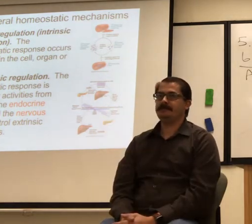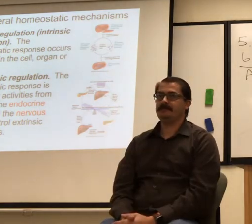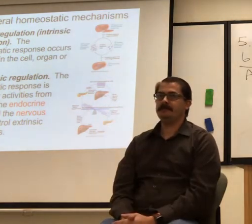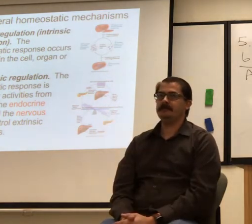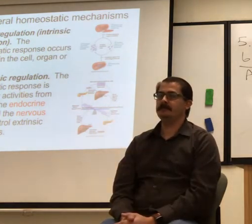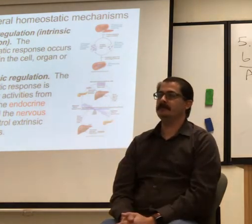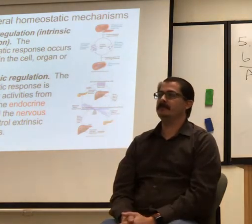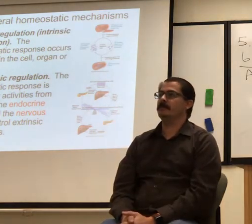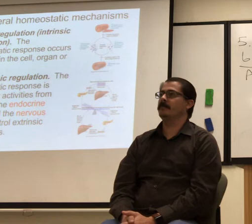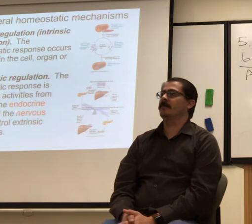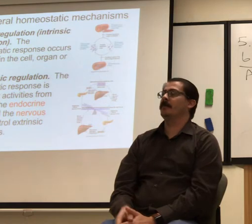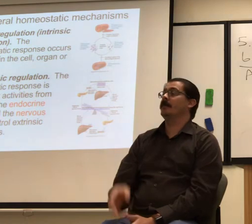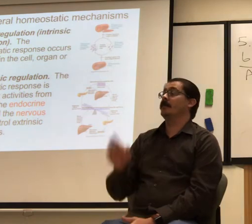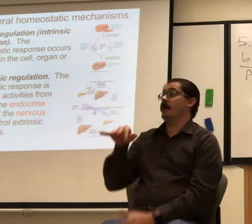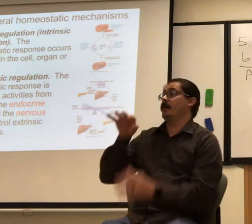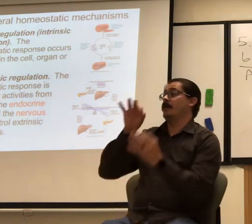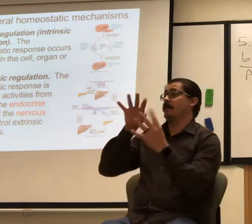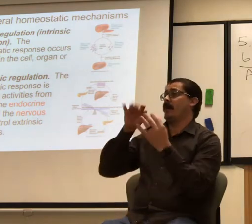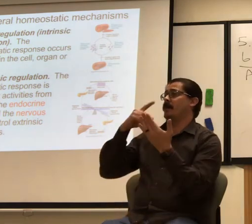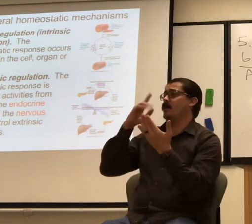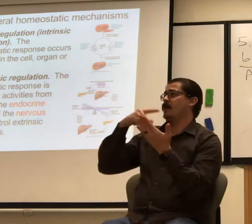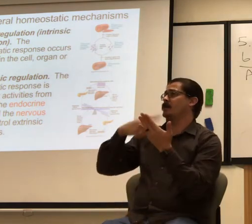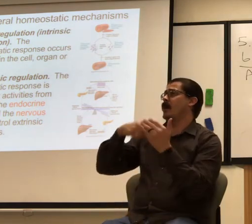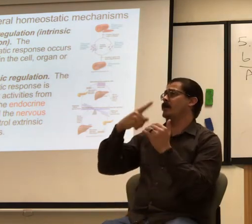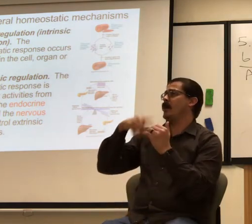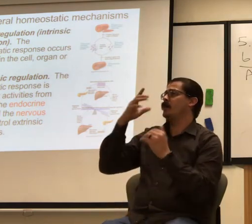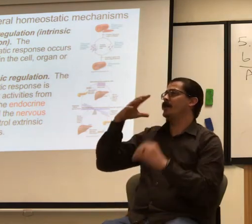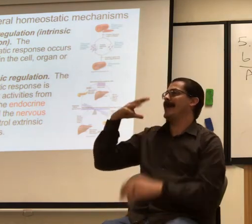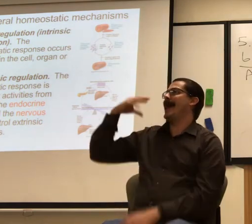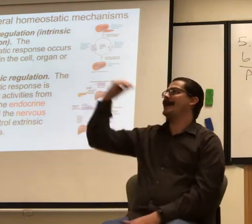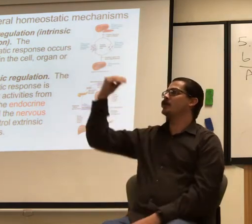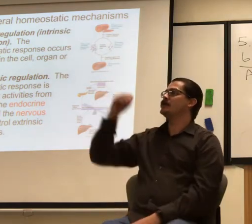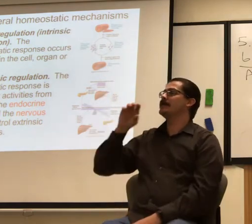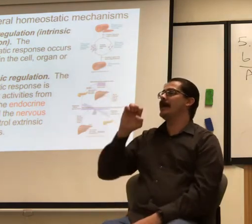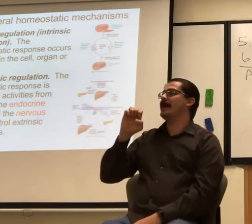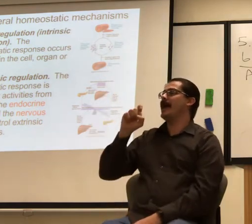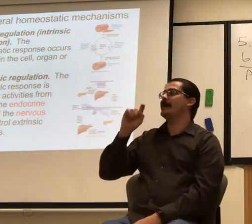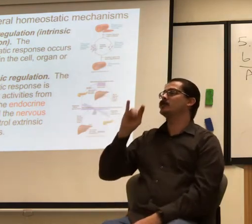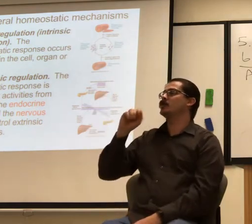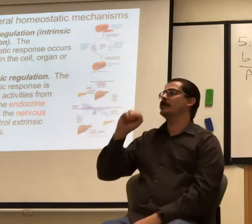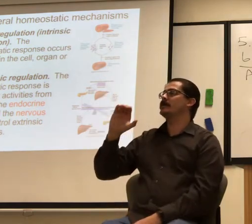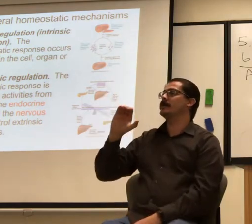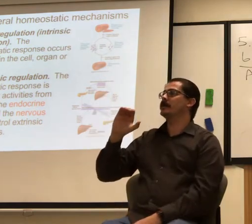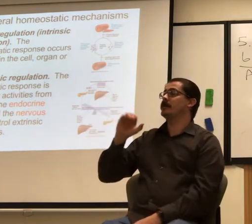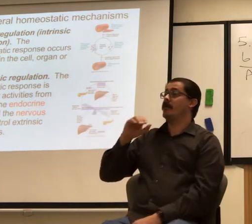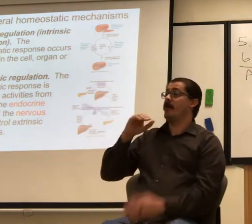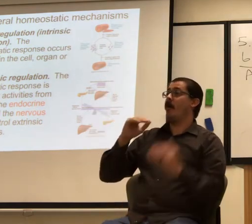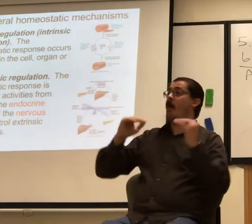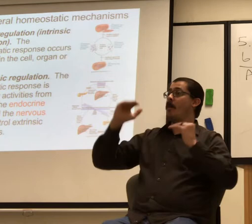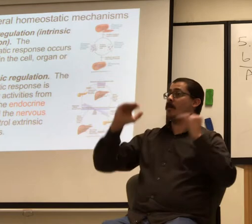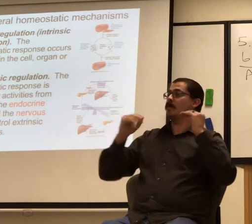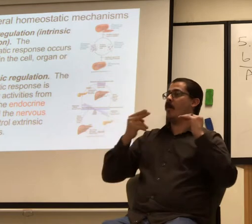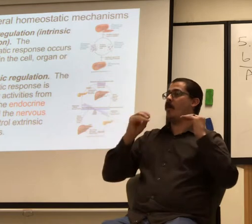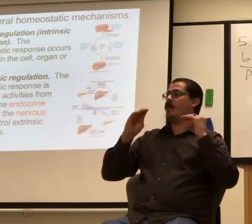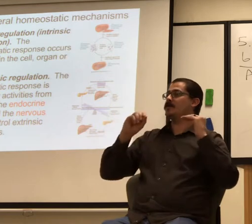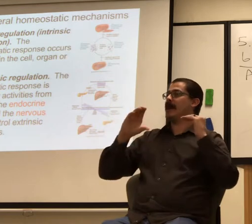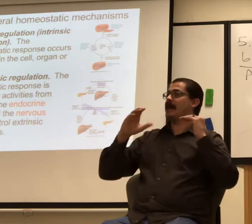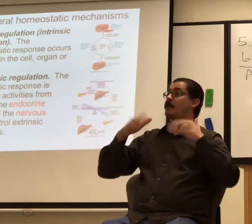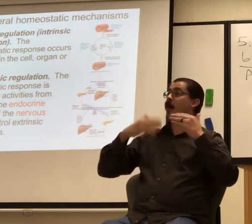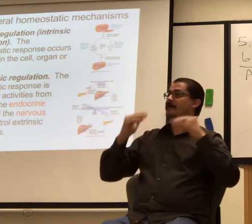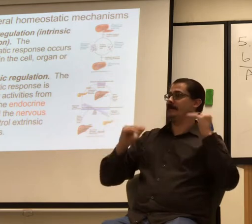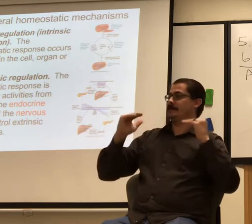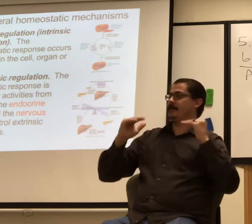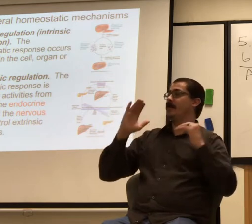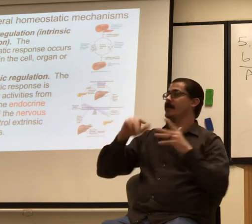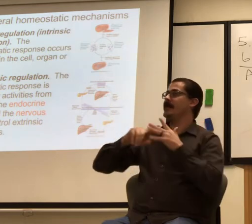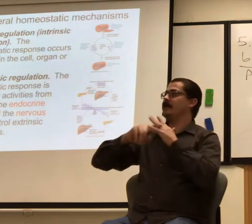Most of the feedbacks we talked about are the extrinsic regulation. The homeostatic process is